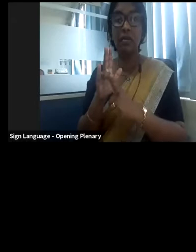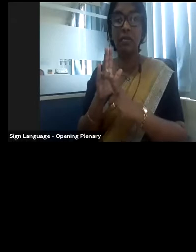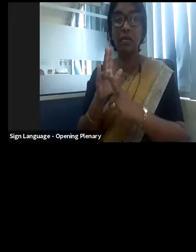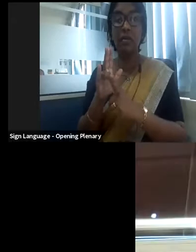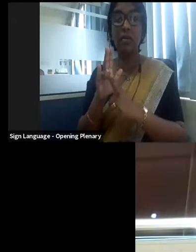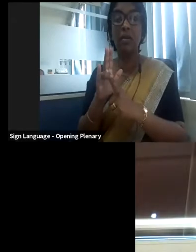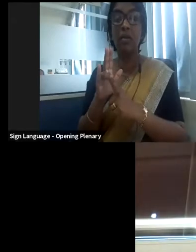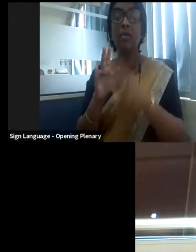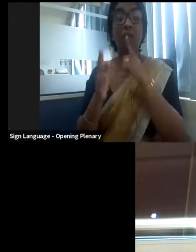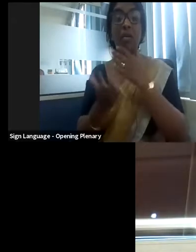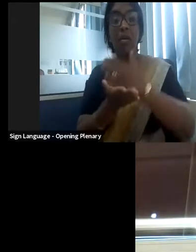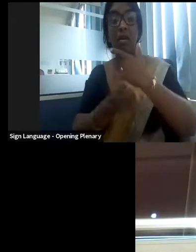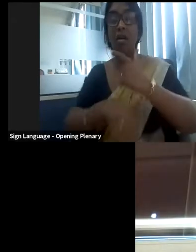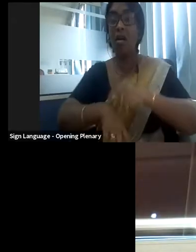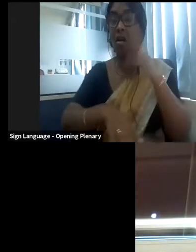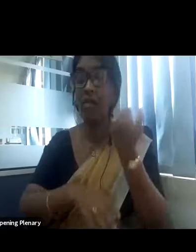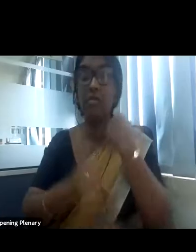stage is yours.